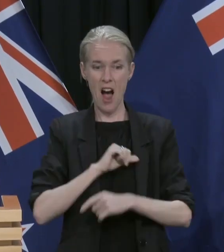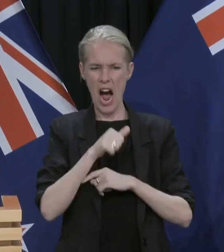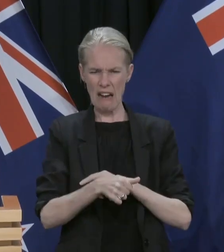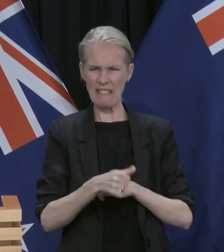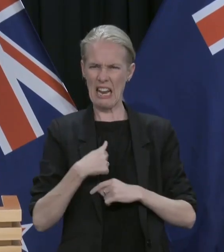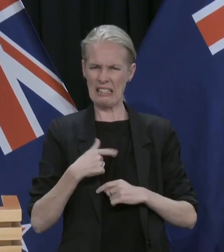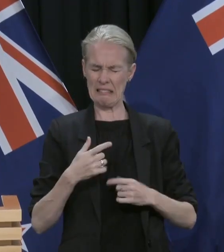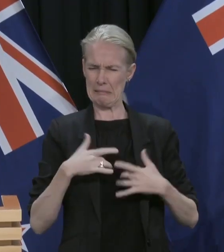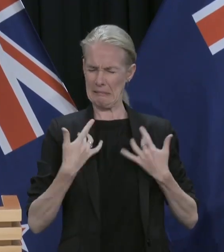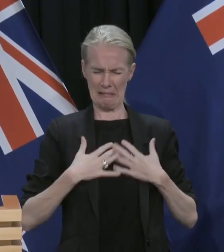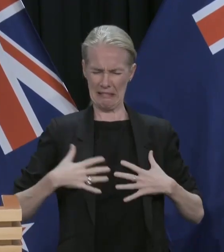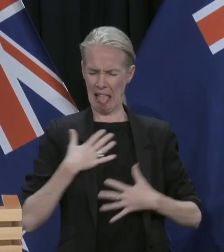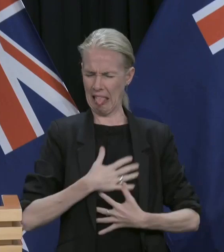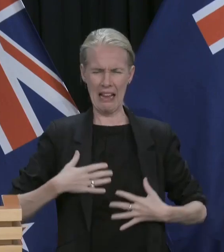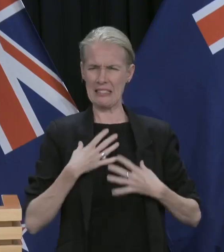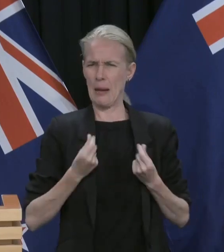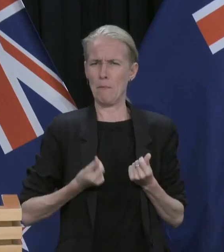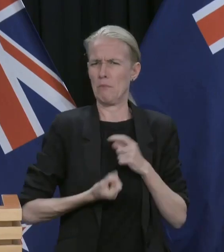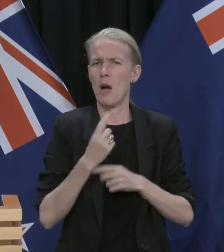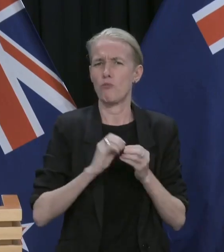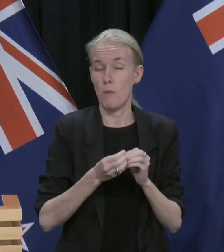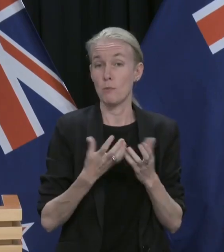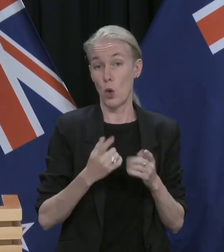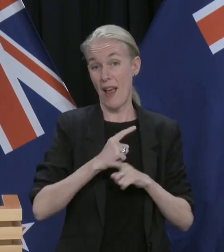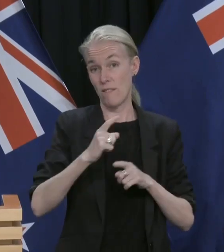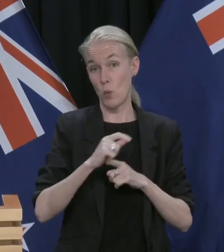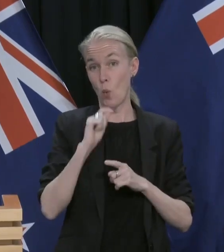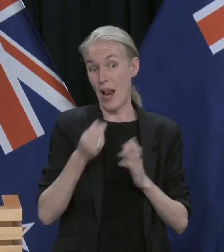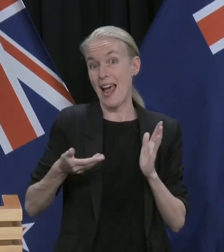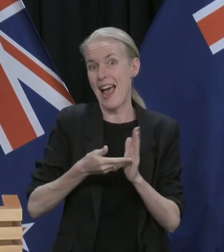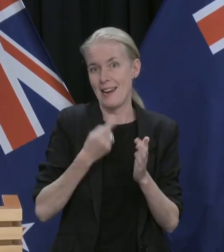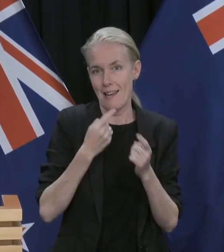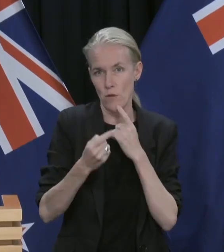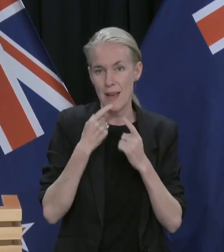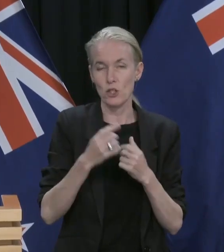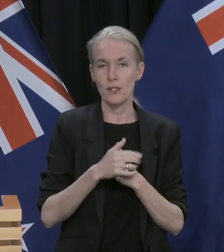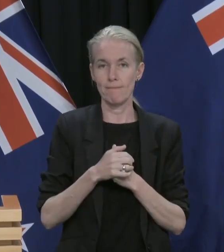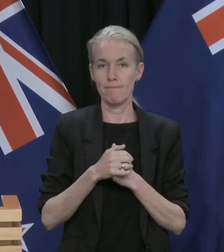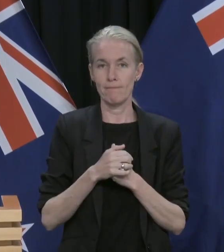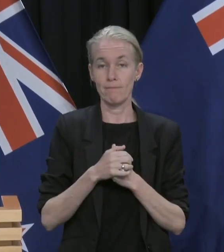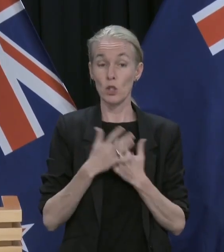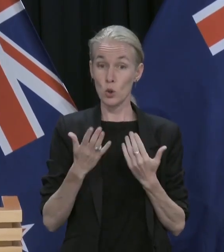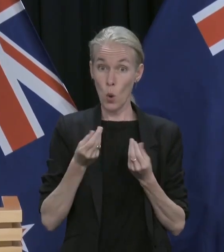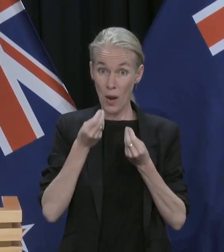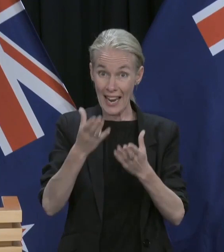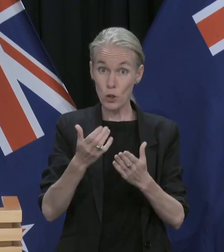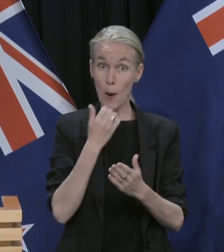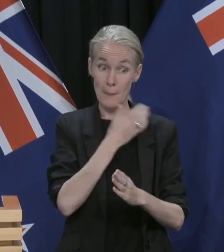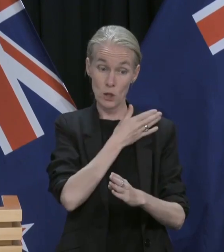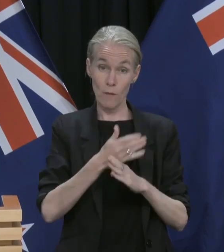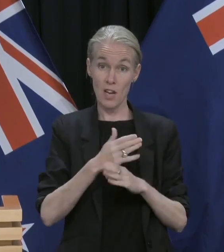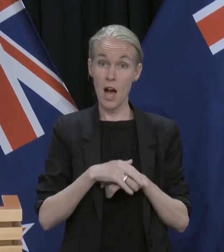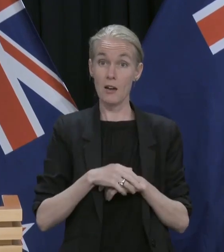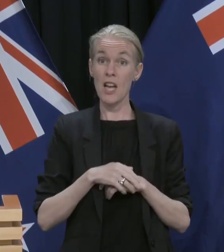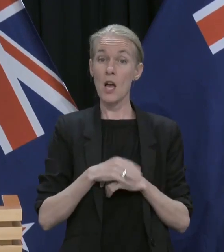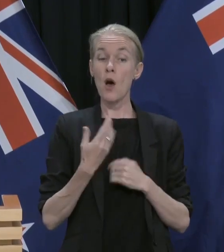will also be updated weekly. The latest figures in that regard up to the 6th of March, there have been